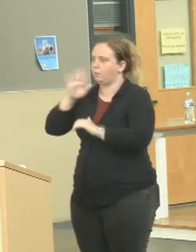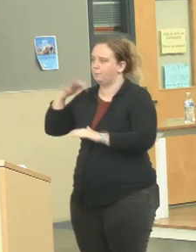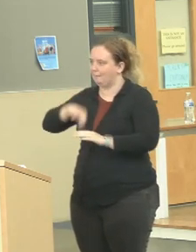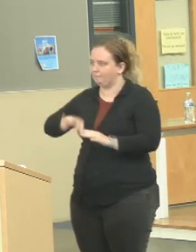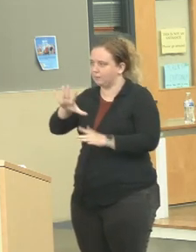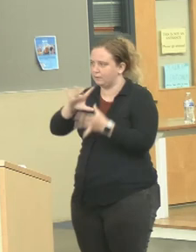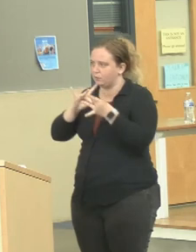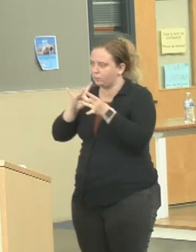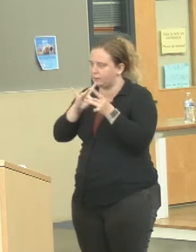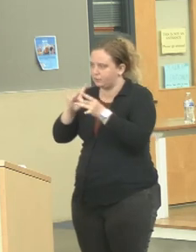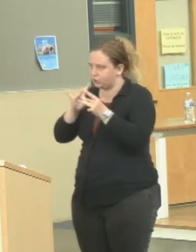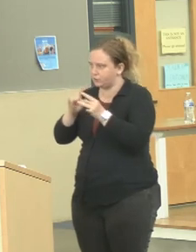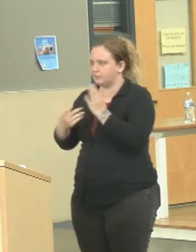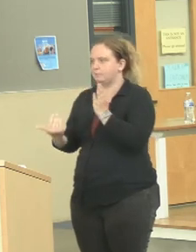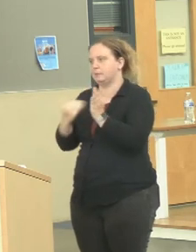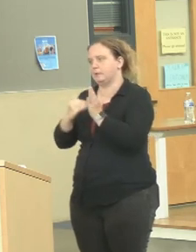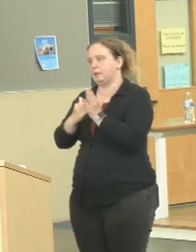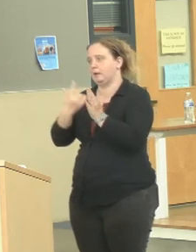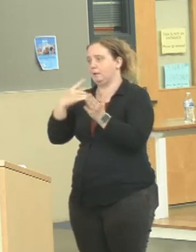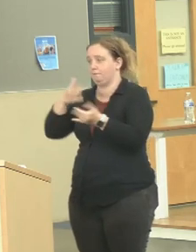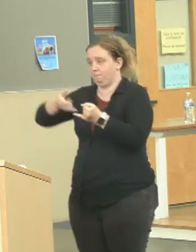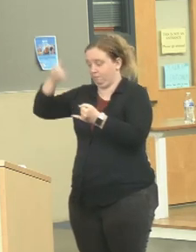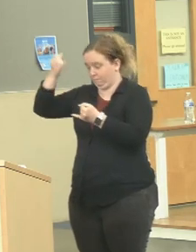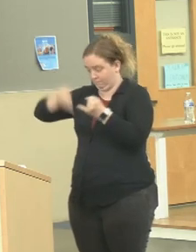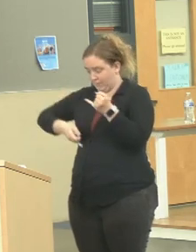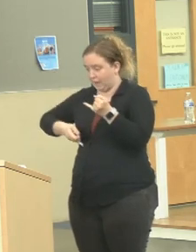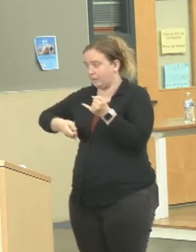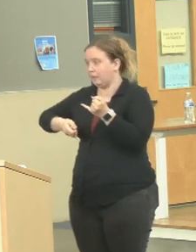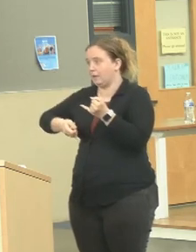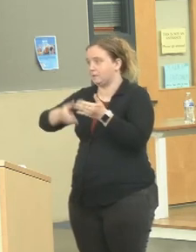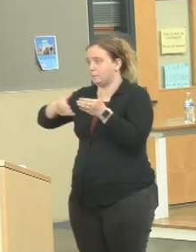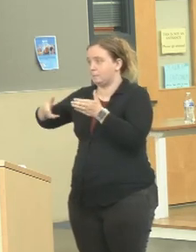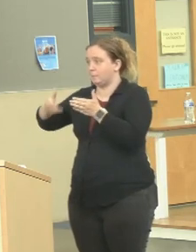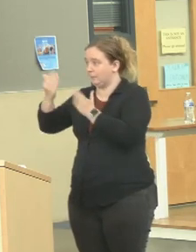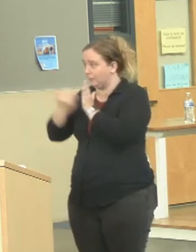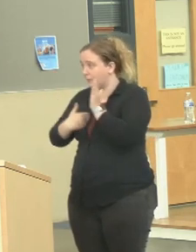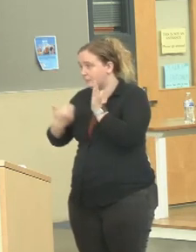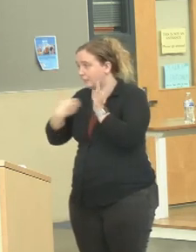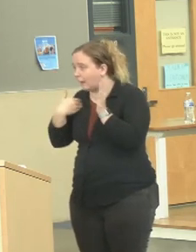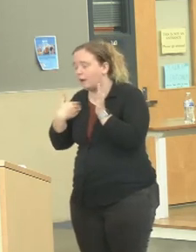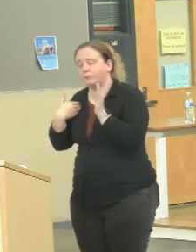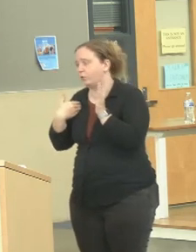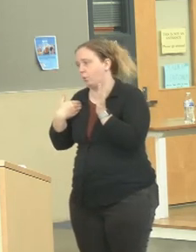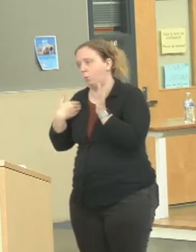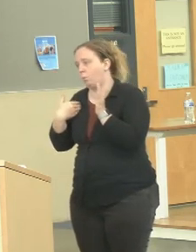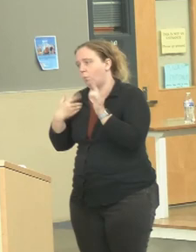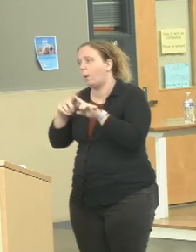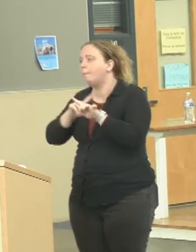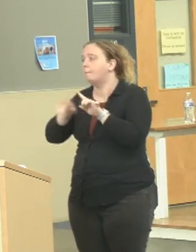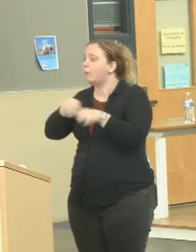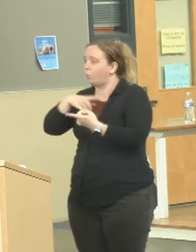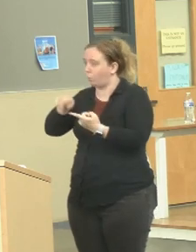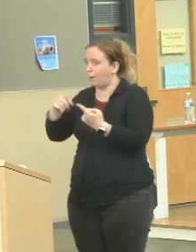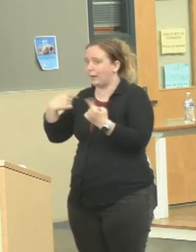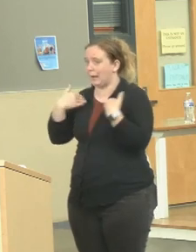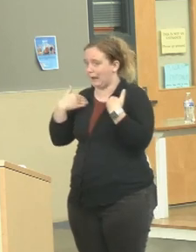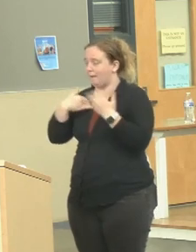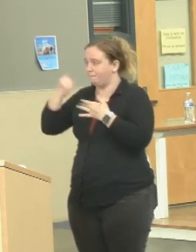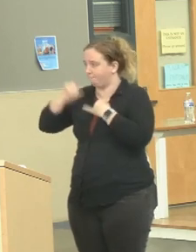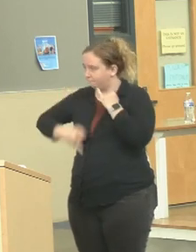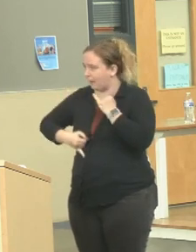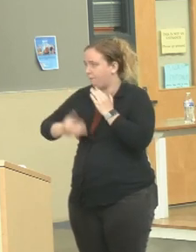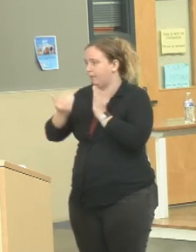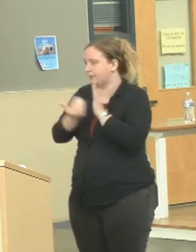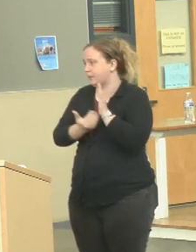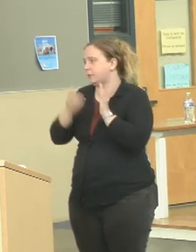we don't have a finalized, the school board will finalize that list, but when we do, those will be plans that we will put into action in terms of